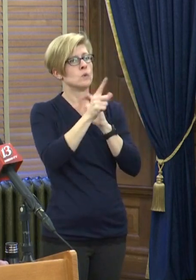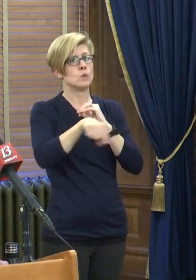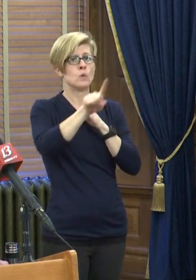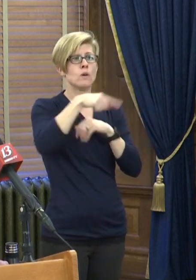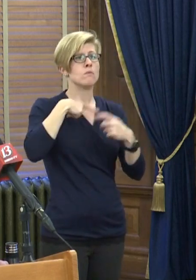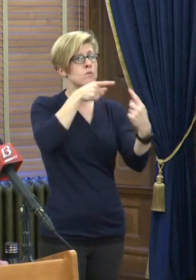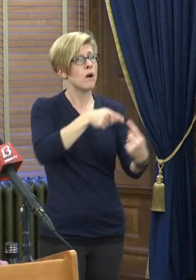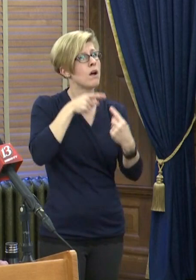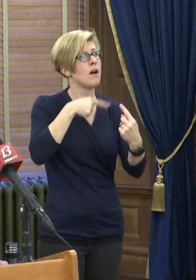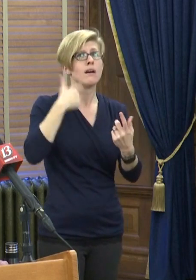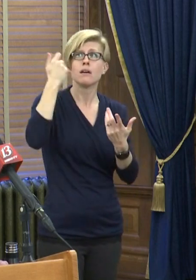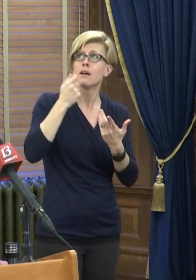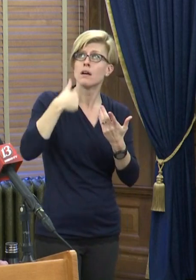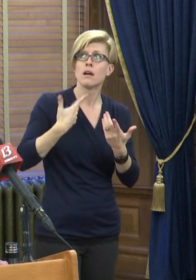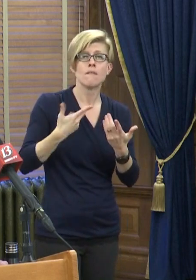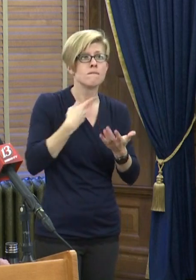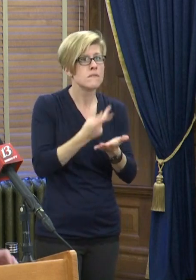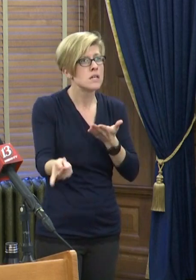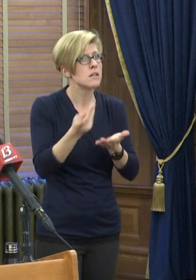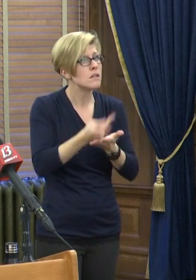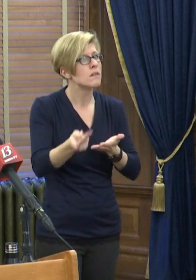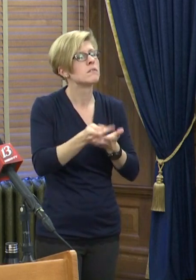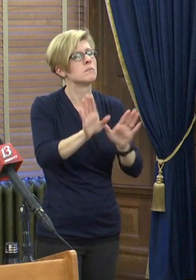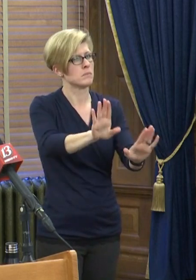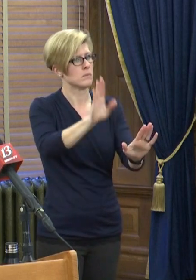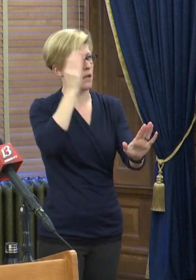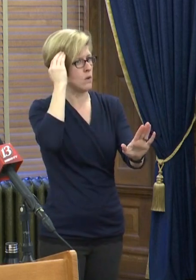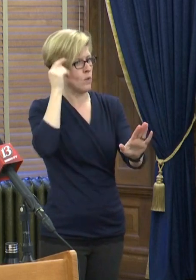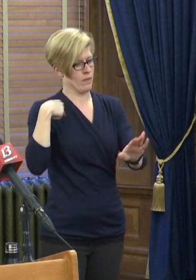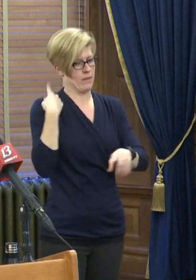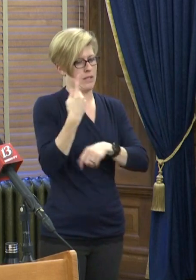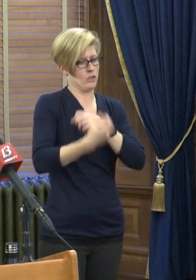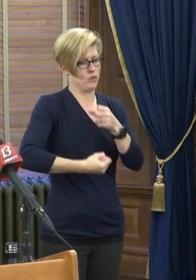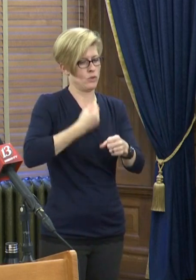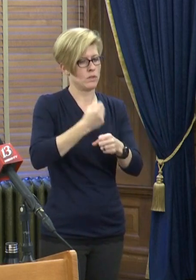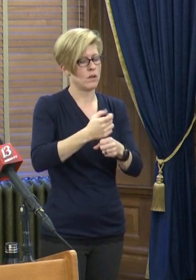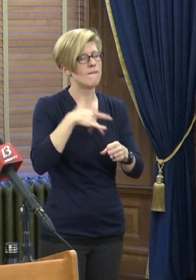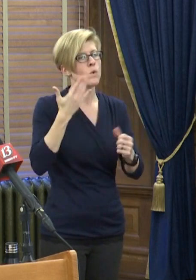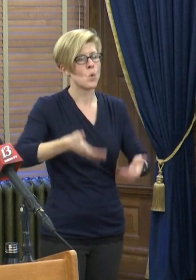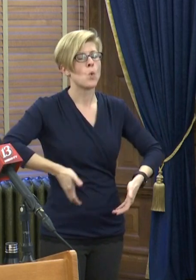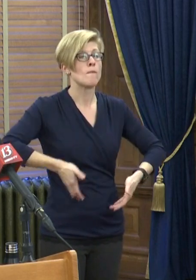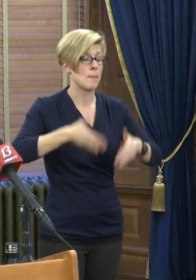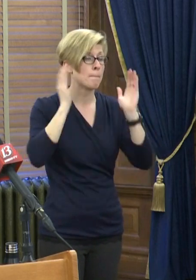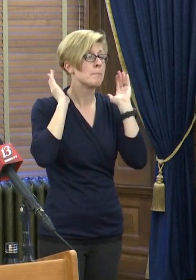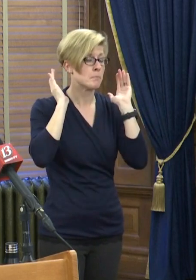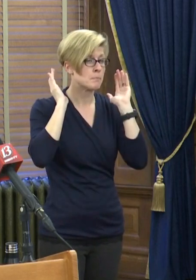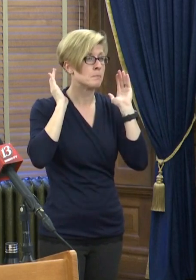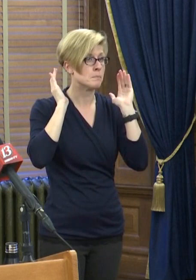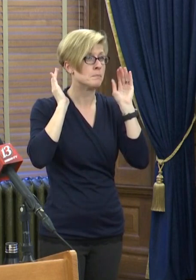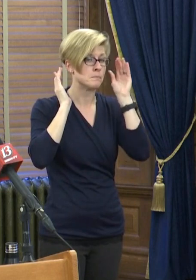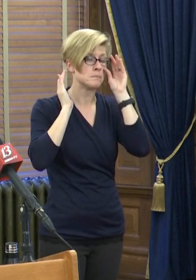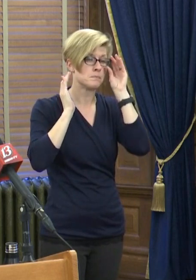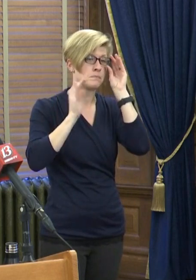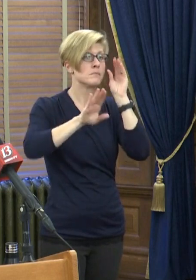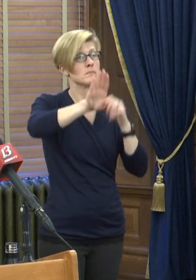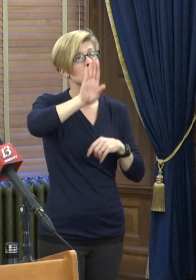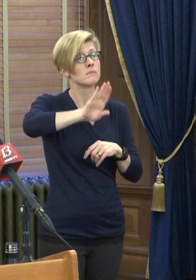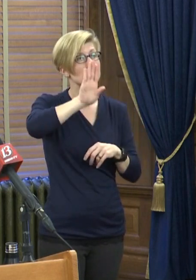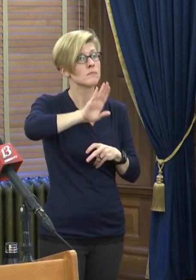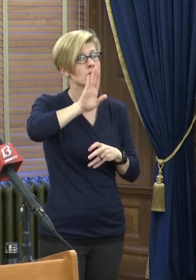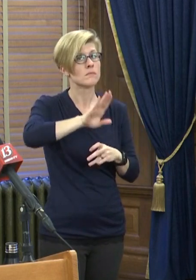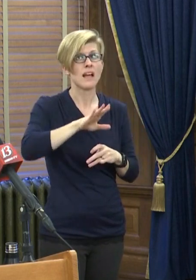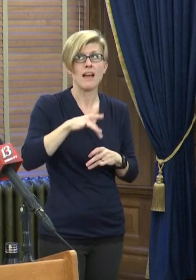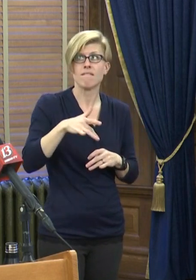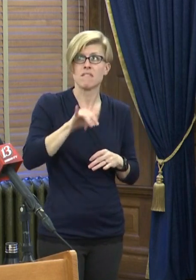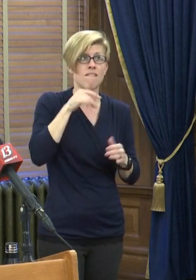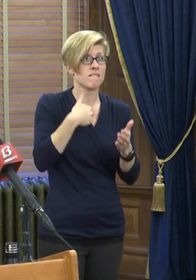benefits. I know the events of this past year have seemed overwhelming, frustrating, and downright